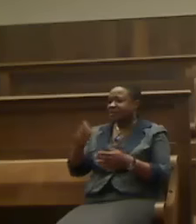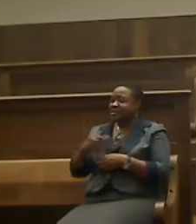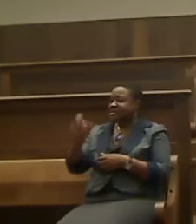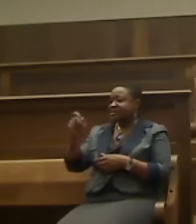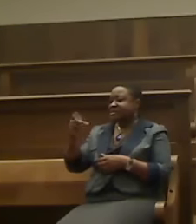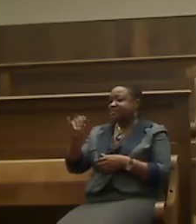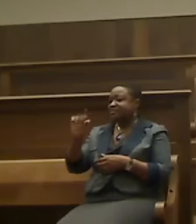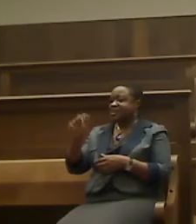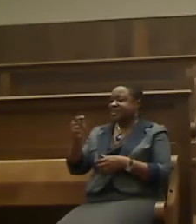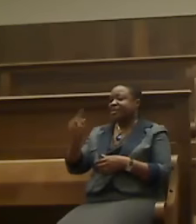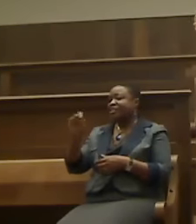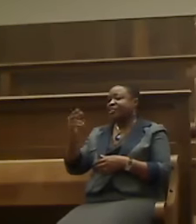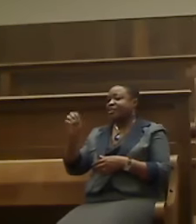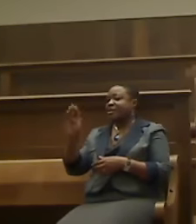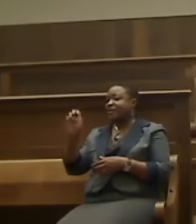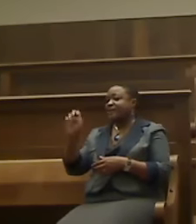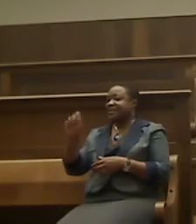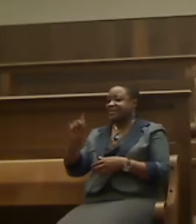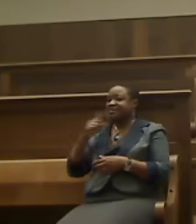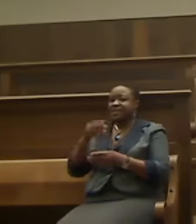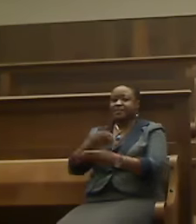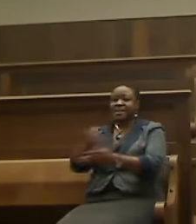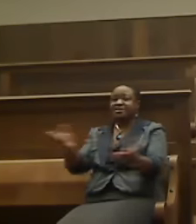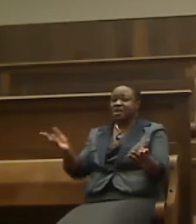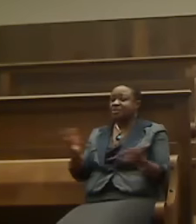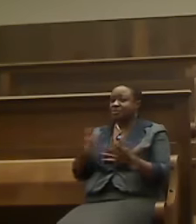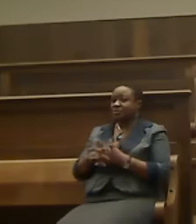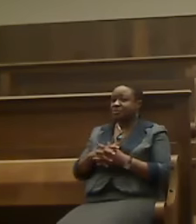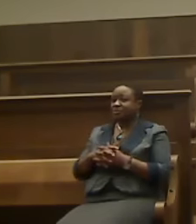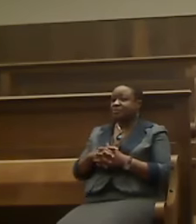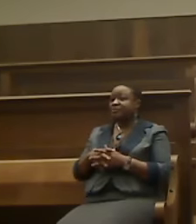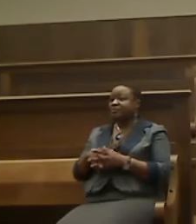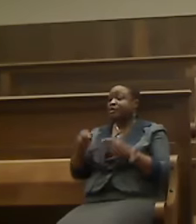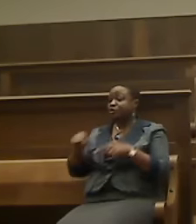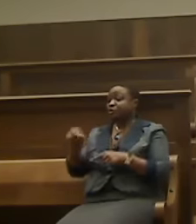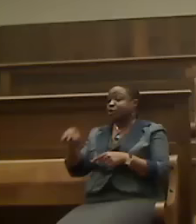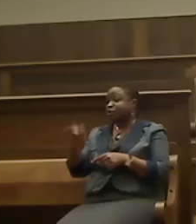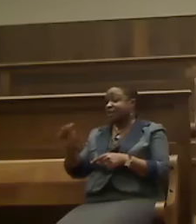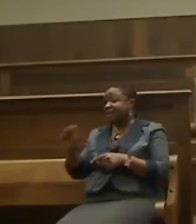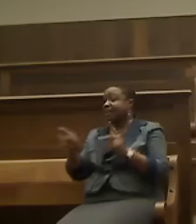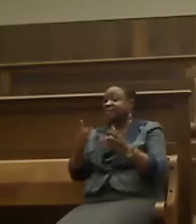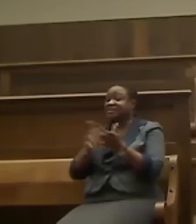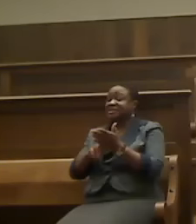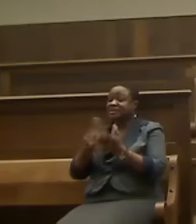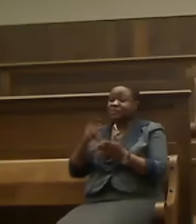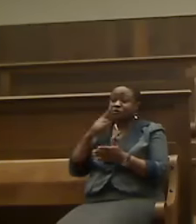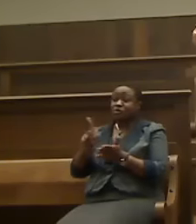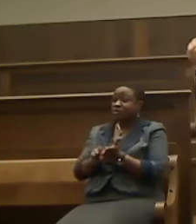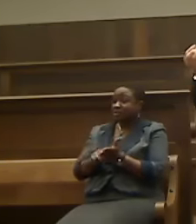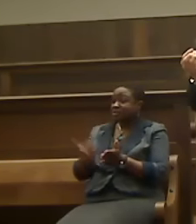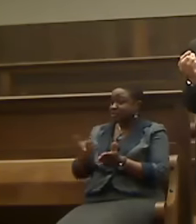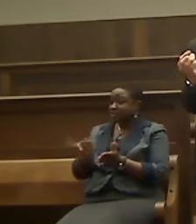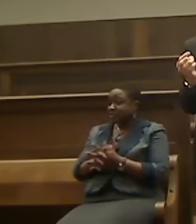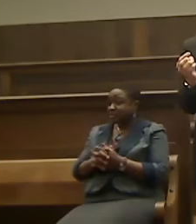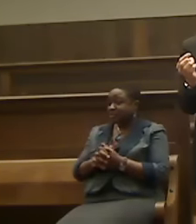somewhere? We can start passing that around. And during the Q&A, people can sign up for the newsletter. Be a click and